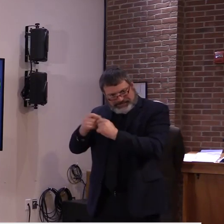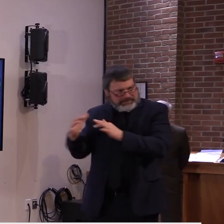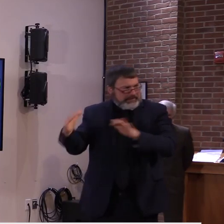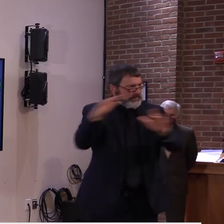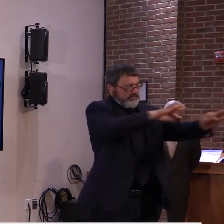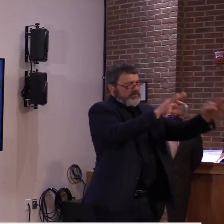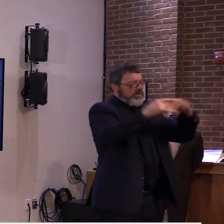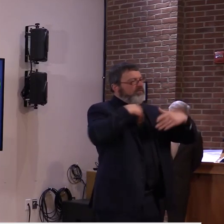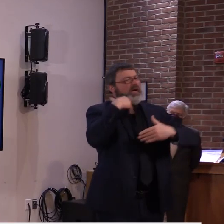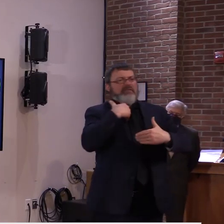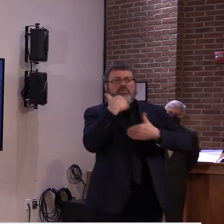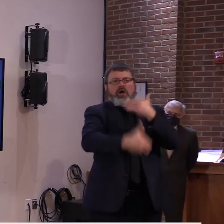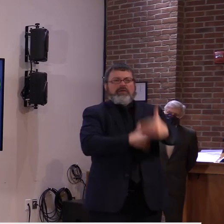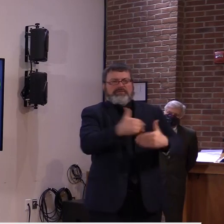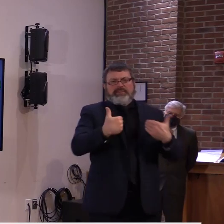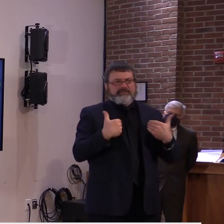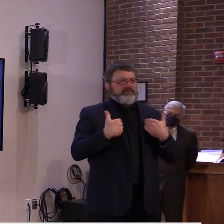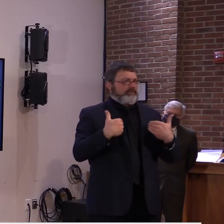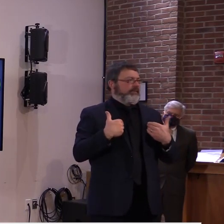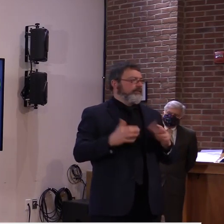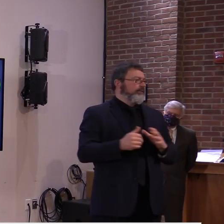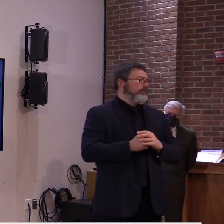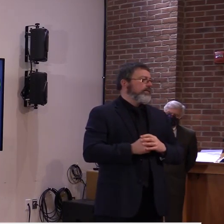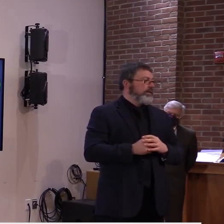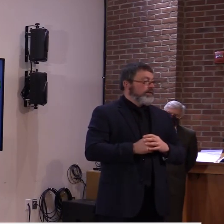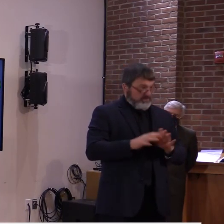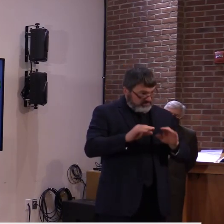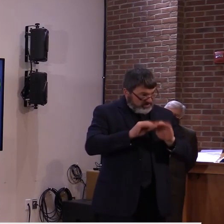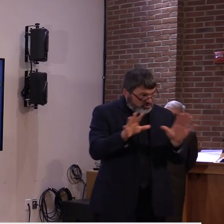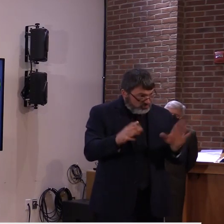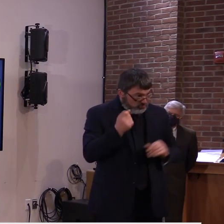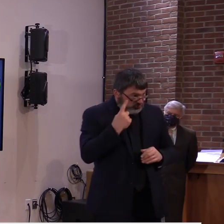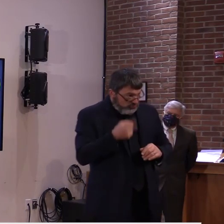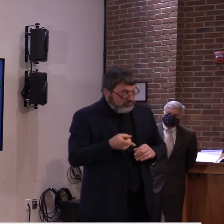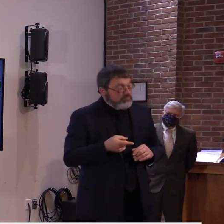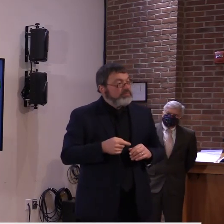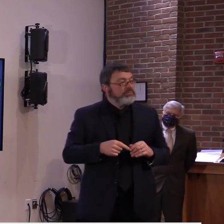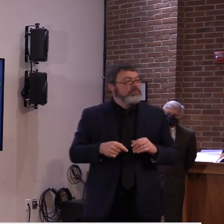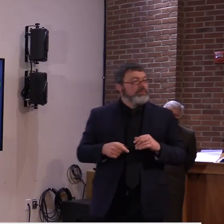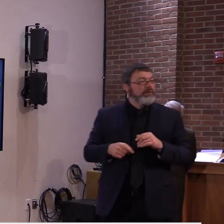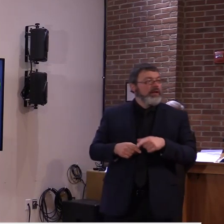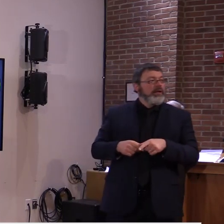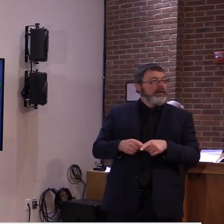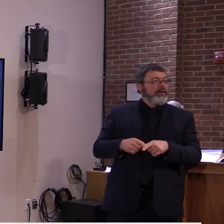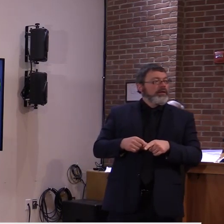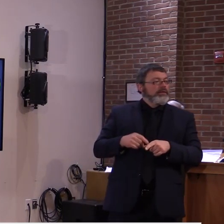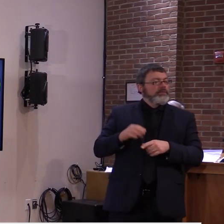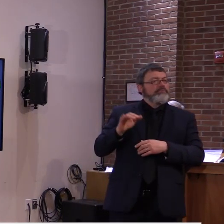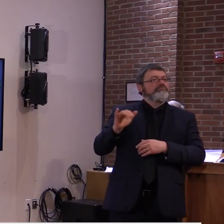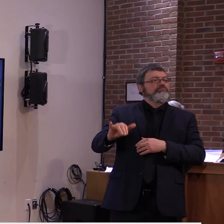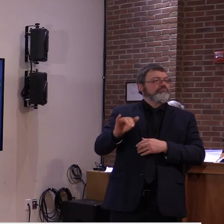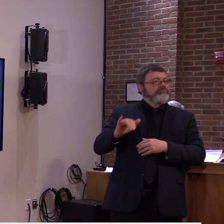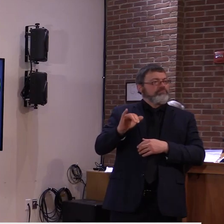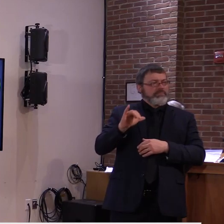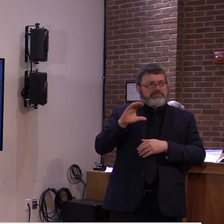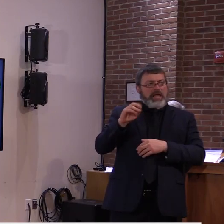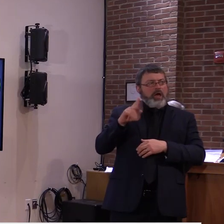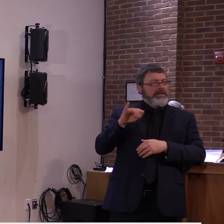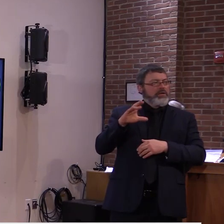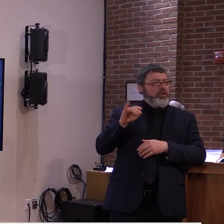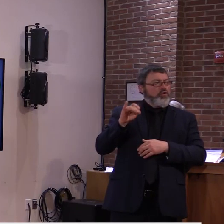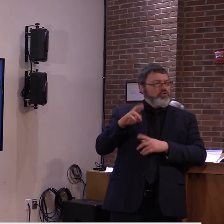with that. We definitely want it to be parallel, have the contact tracers and those in the schools